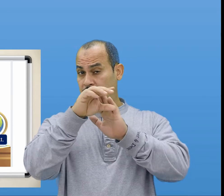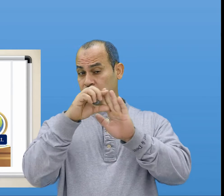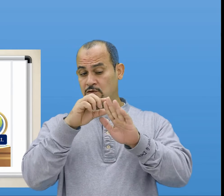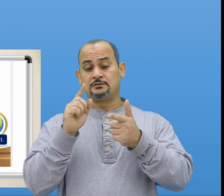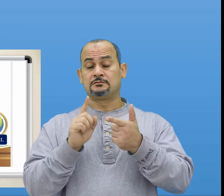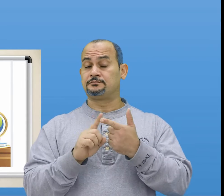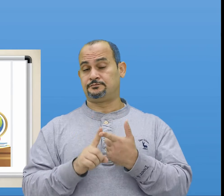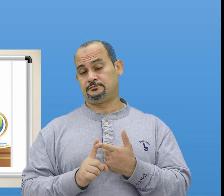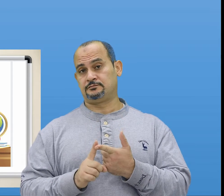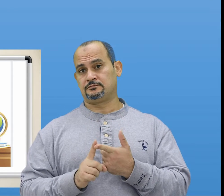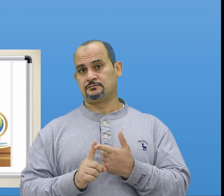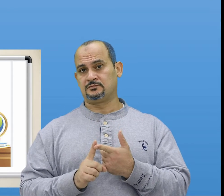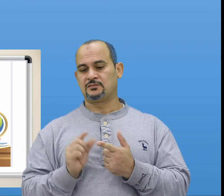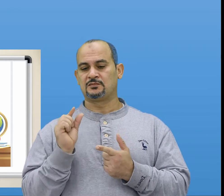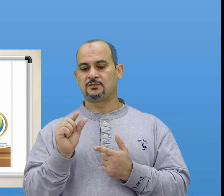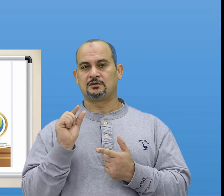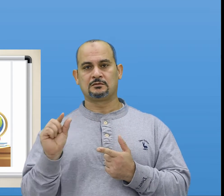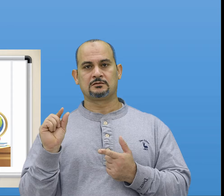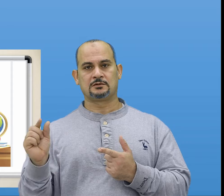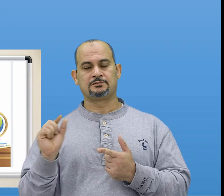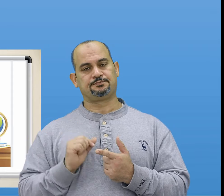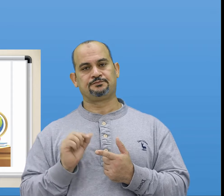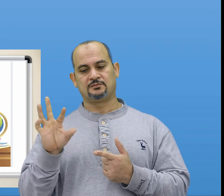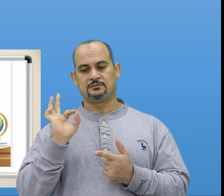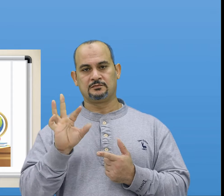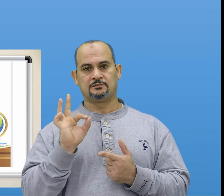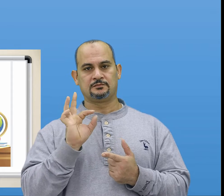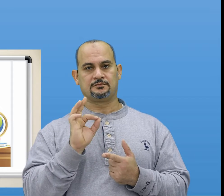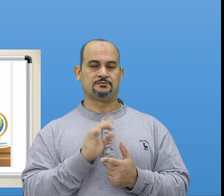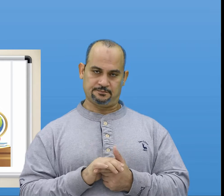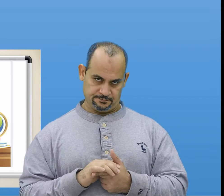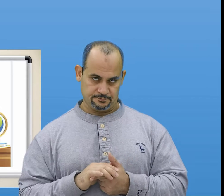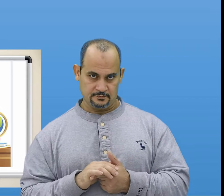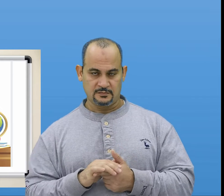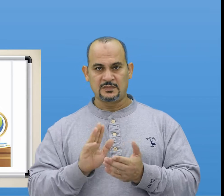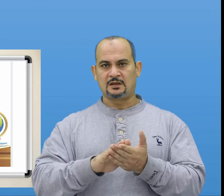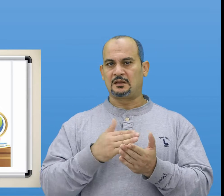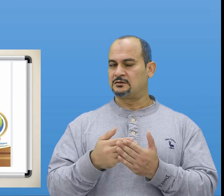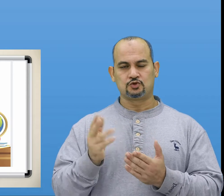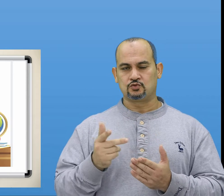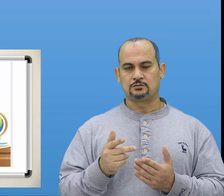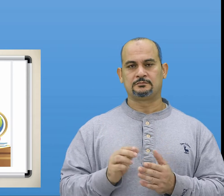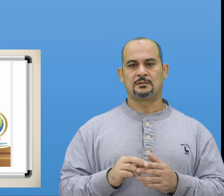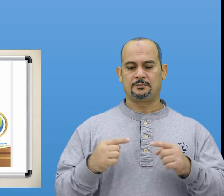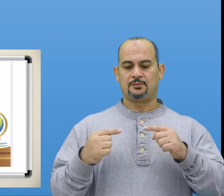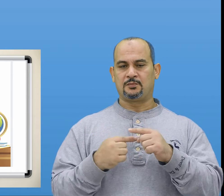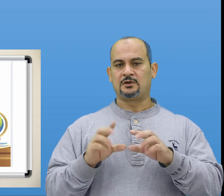Good job. So let's move along with the third picture here, and we have a family. So what do you think? What do you think